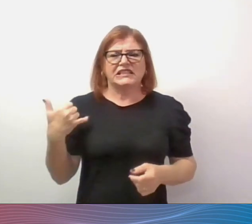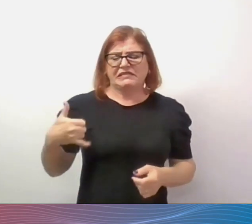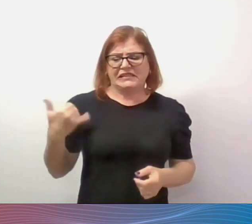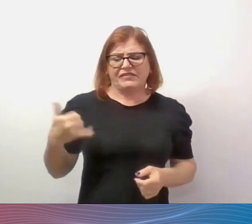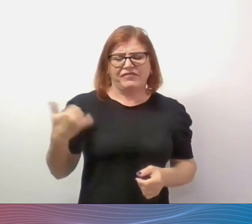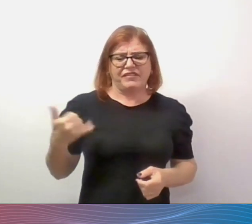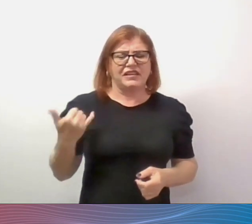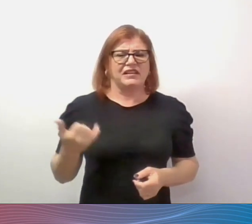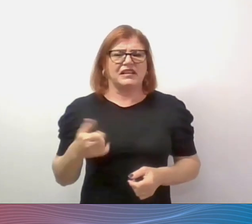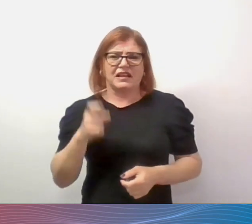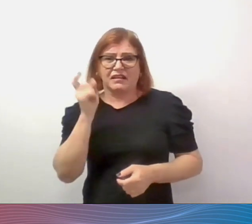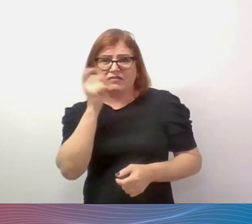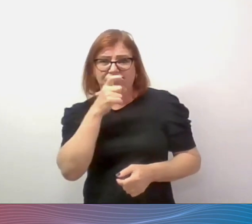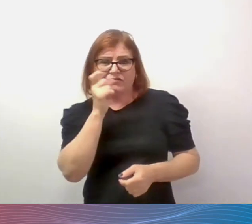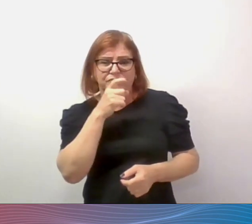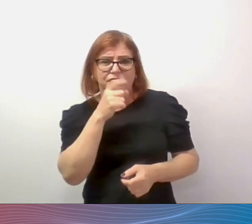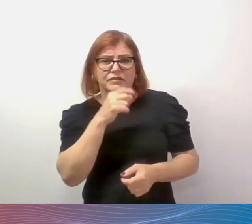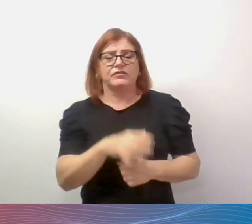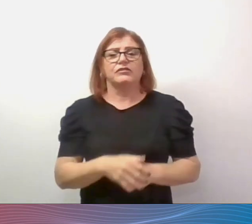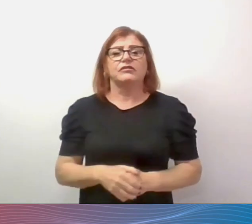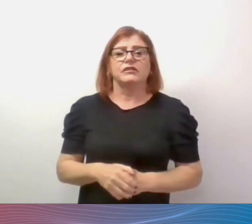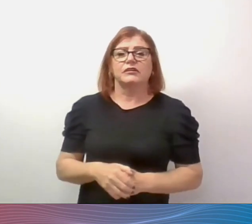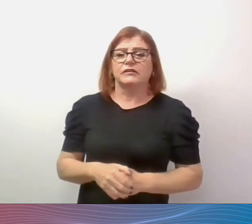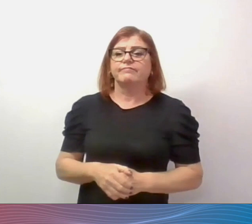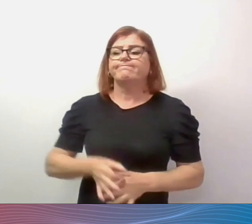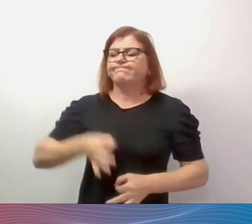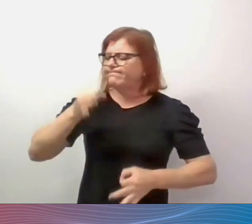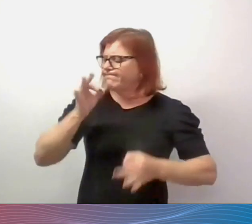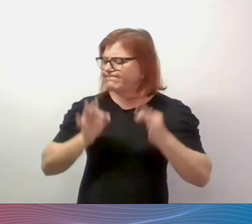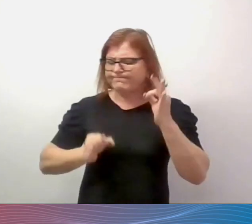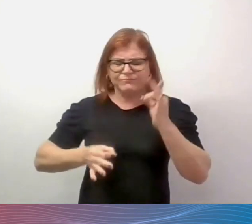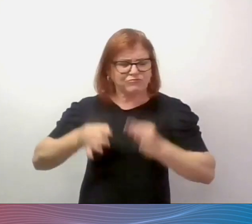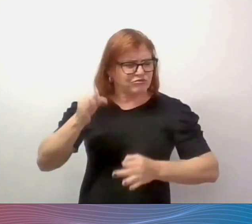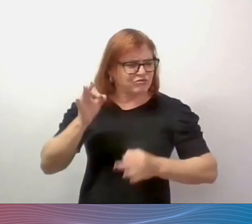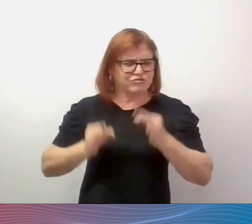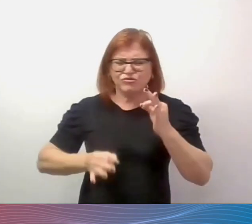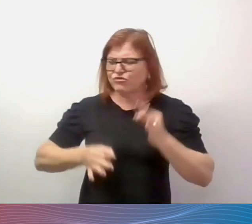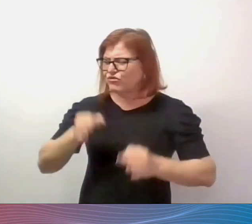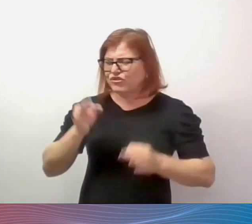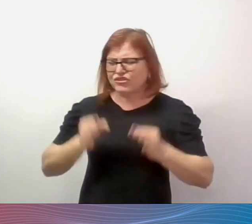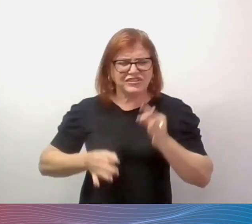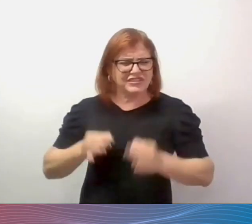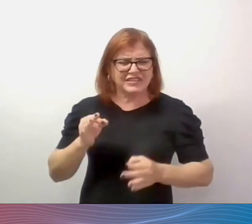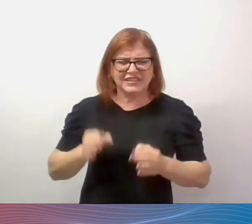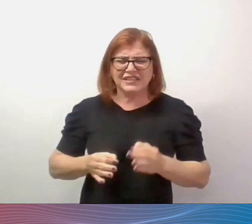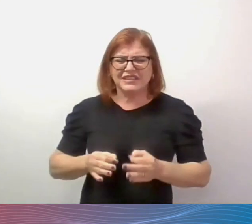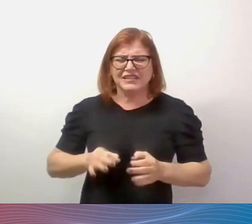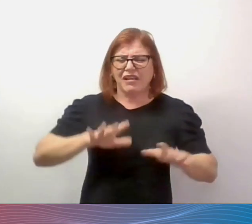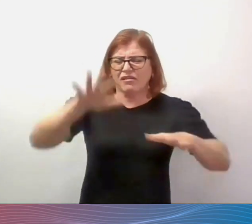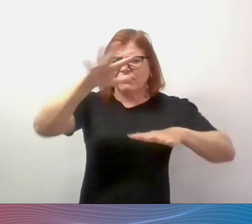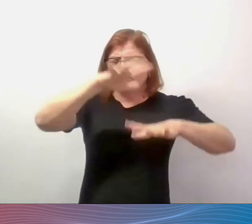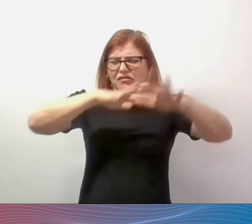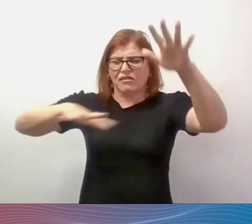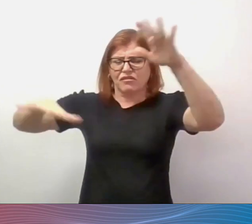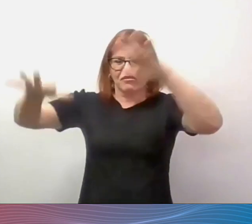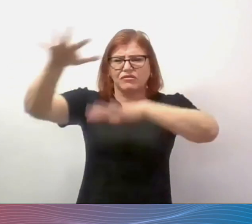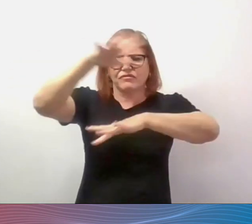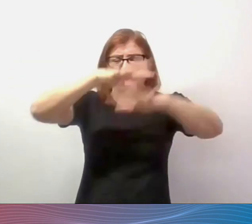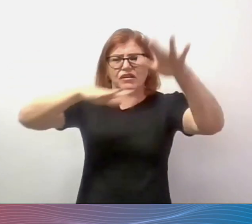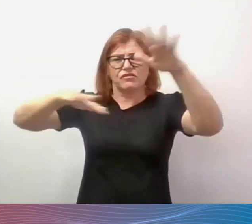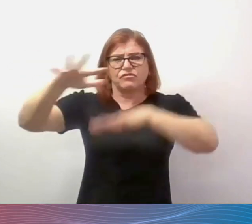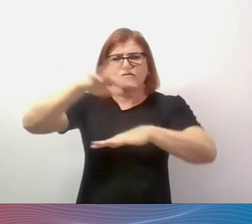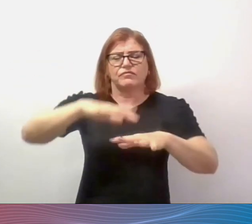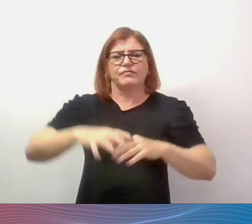Como consequência, a injustiça tomou conta desse universo. And as a consequence, unrighteousness took over the whole universe.